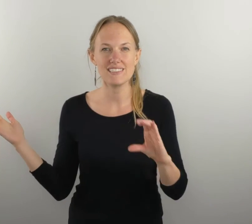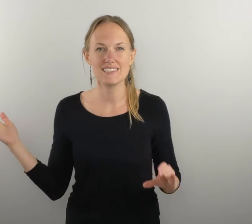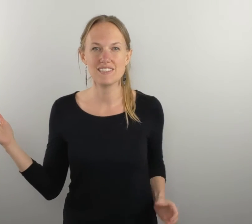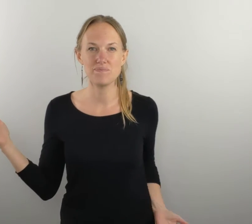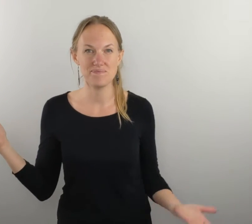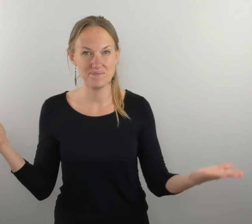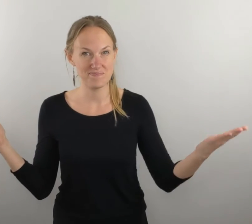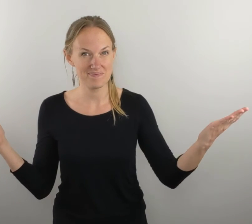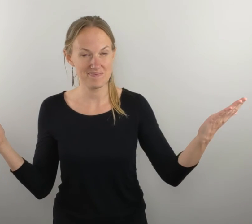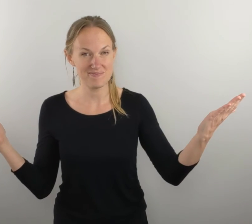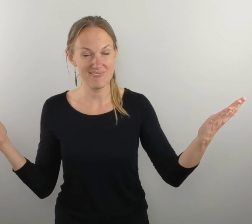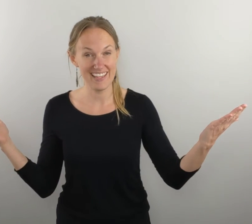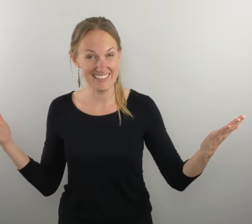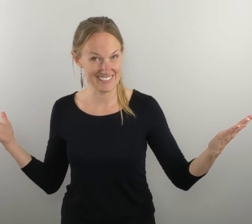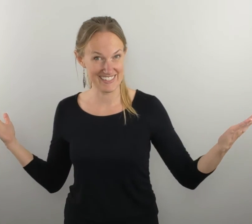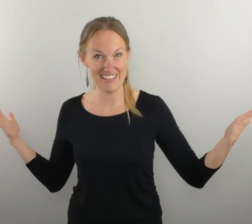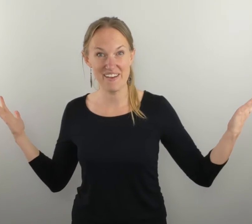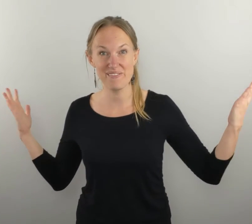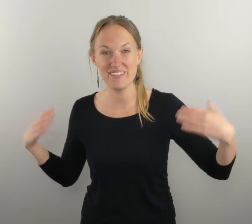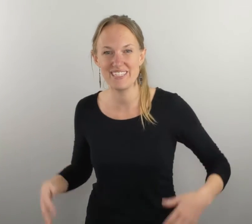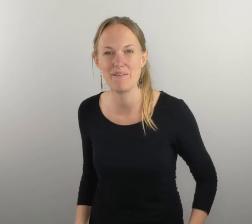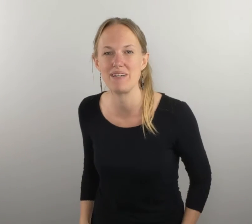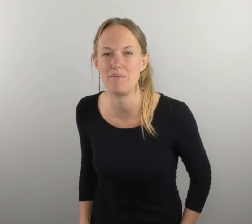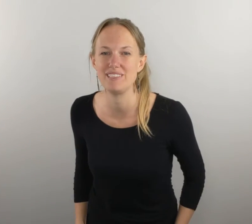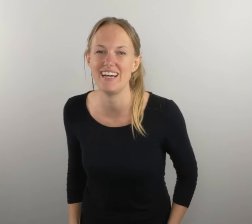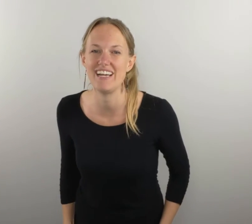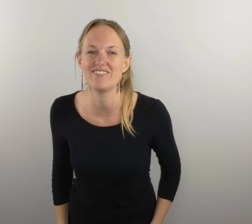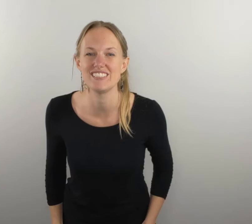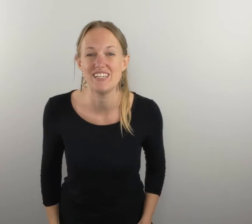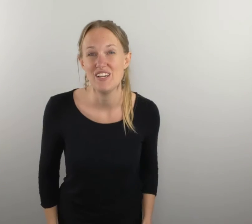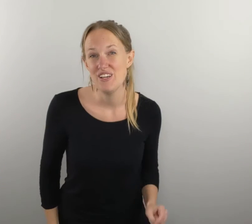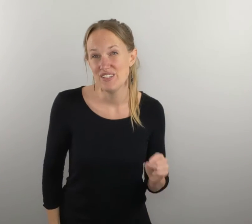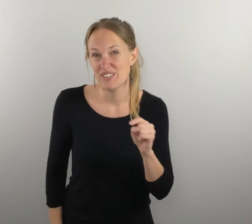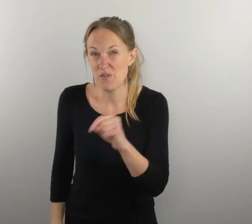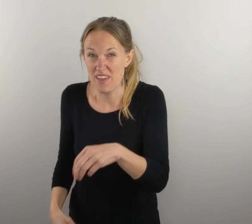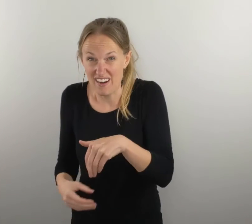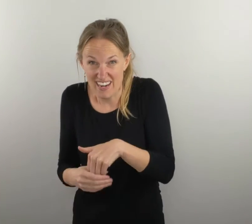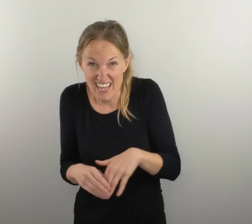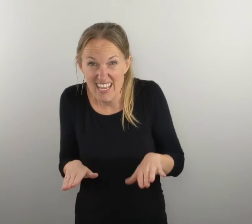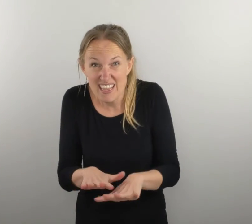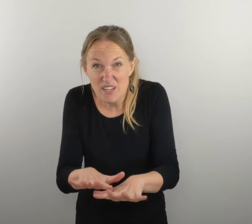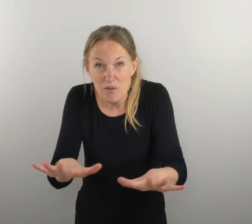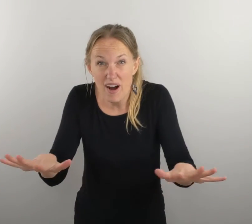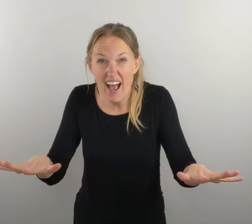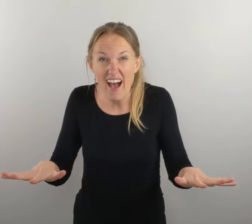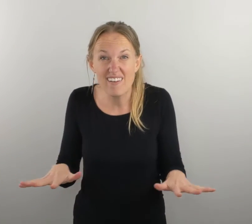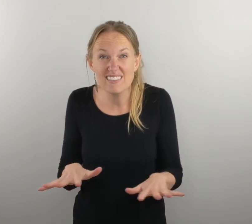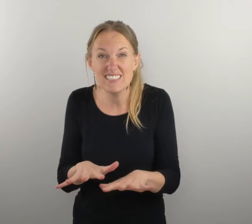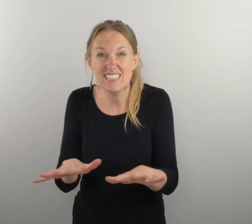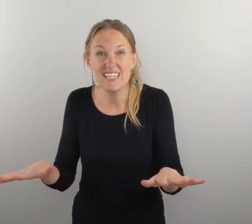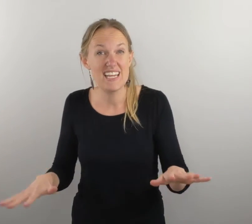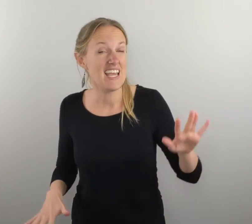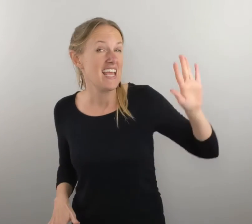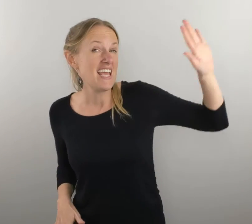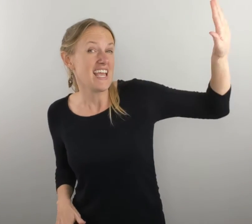Christ. And let's try that from the top a couple times. So there in the ground